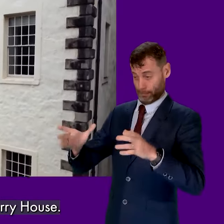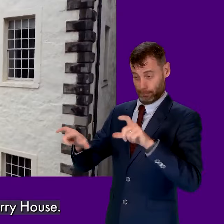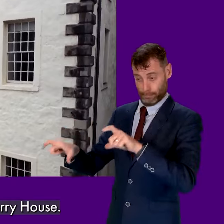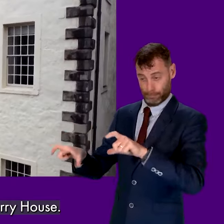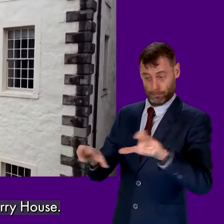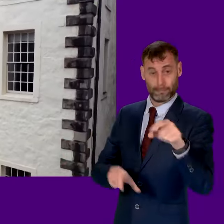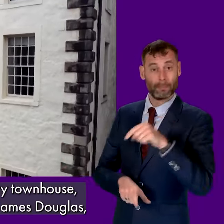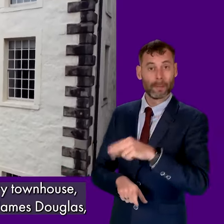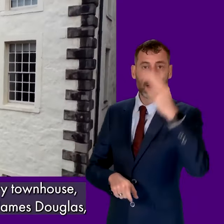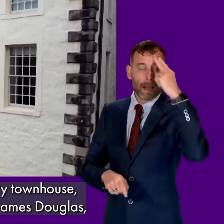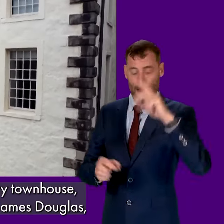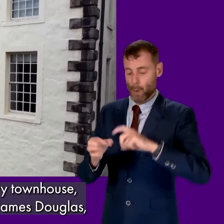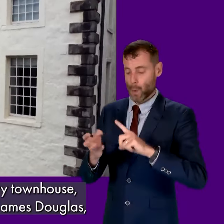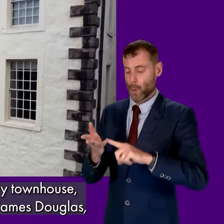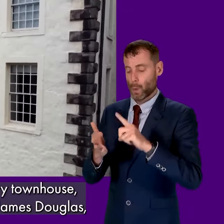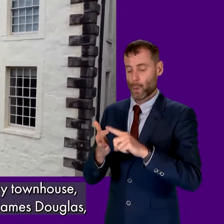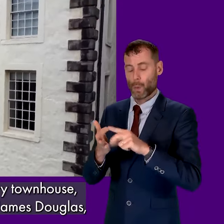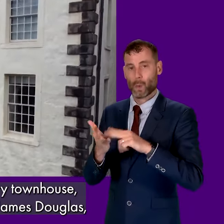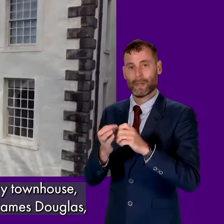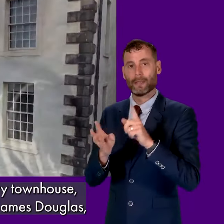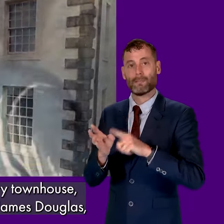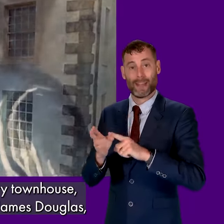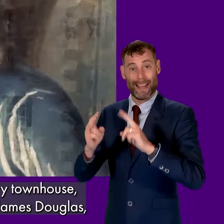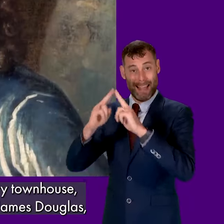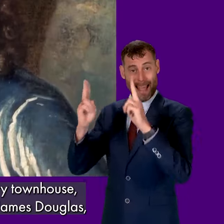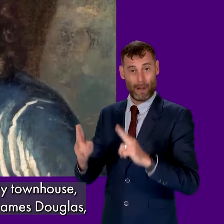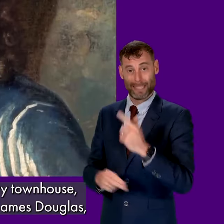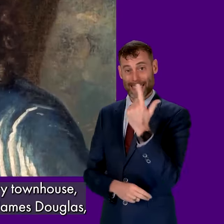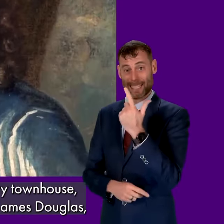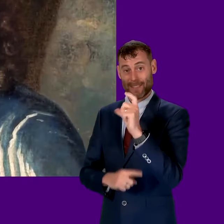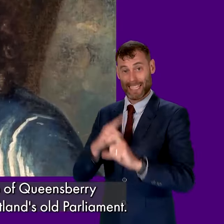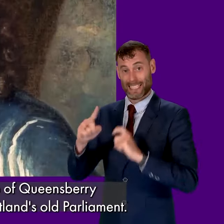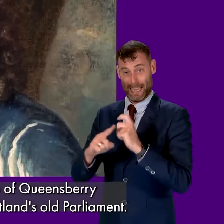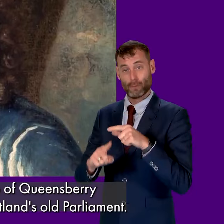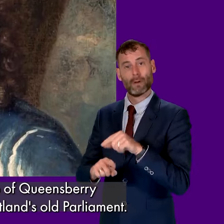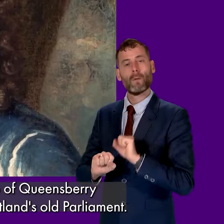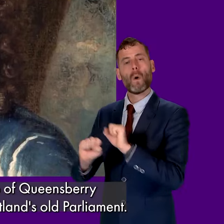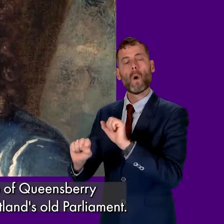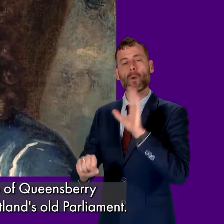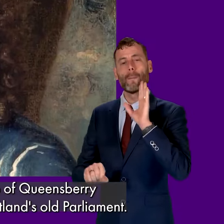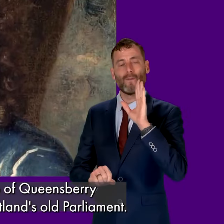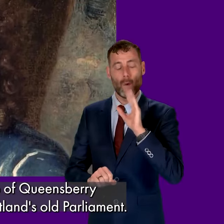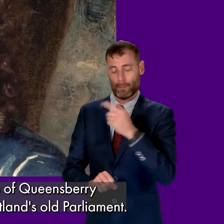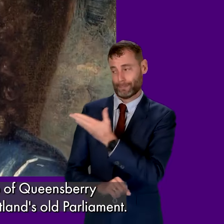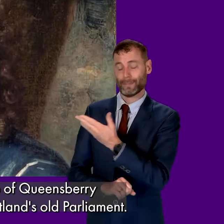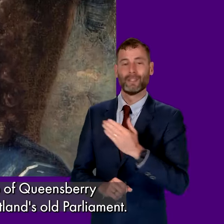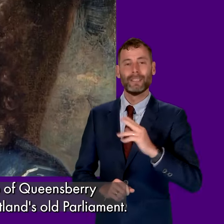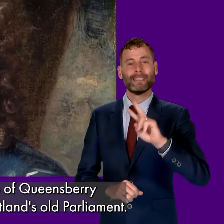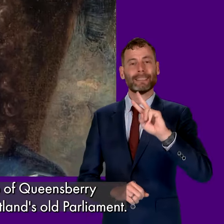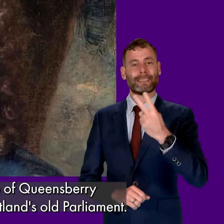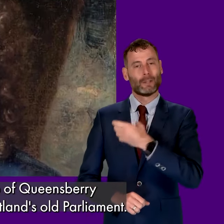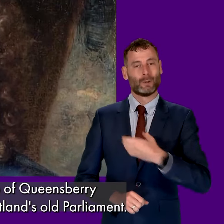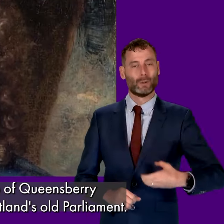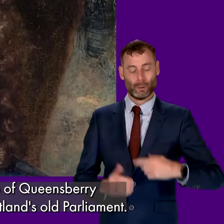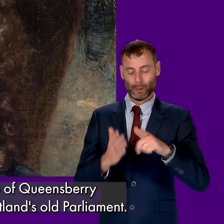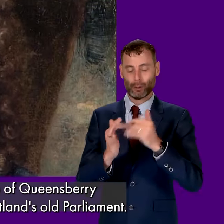House, a 17th century townhouse, once home to James Douglas, the second Duke of Queensbury and member of